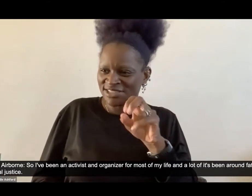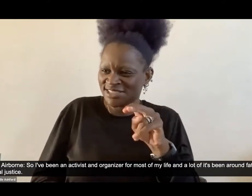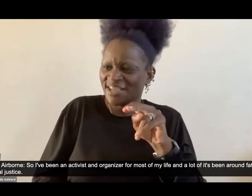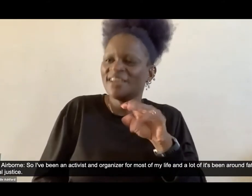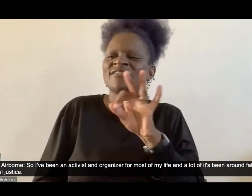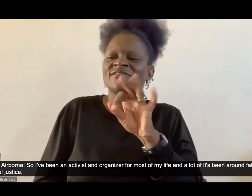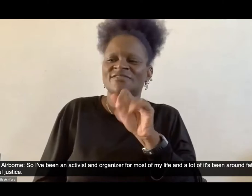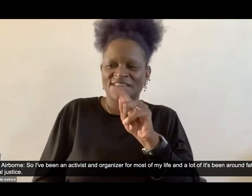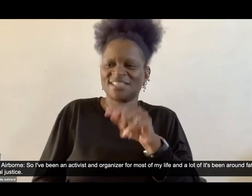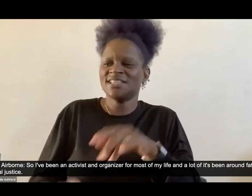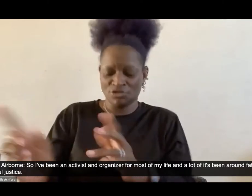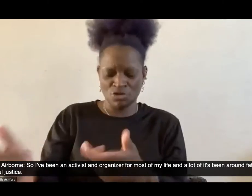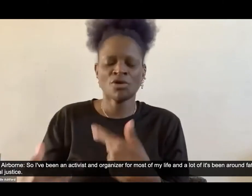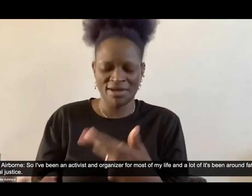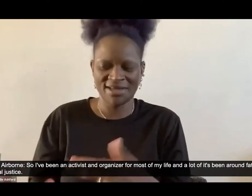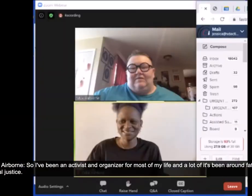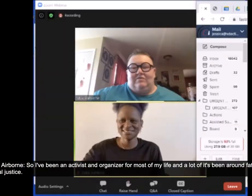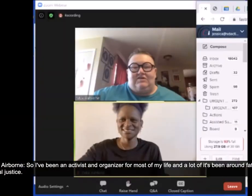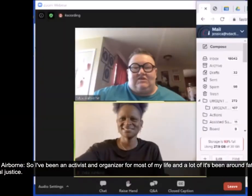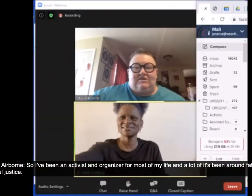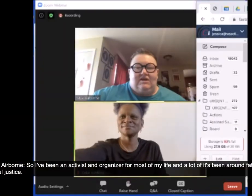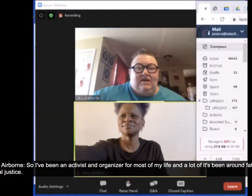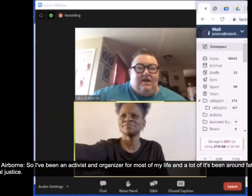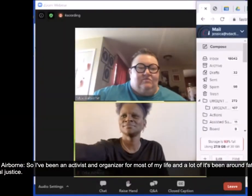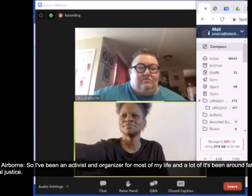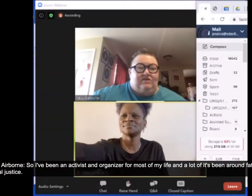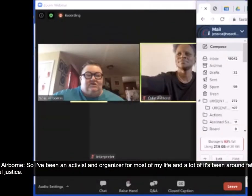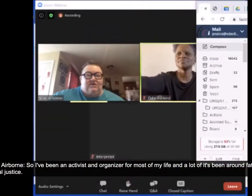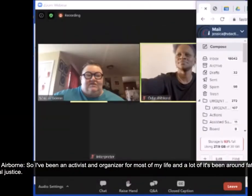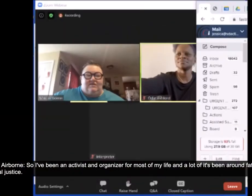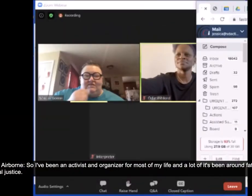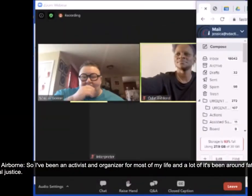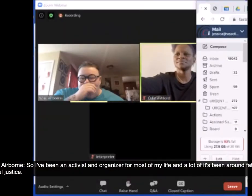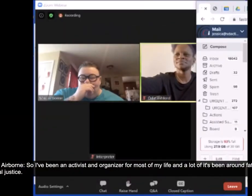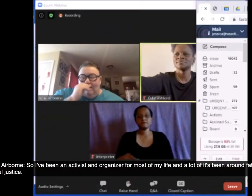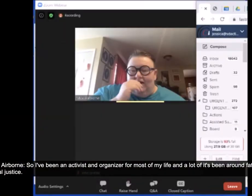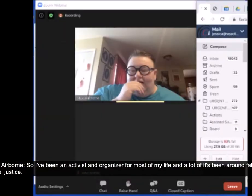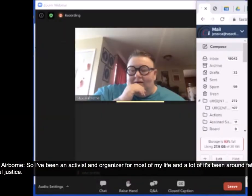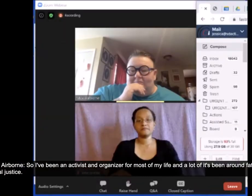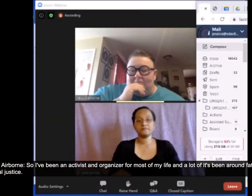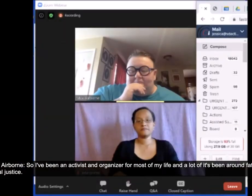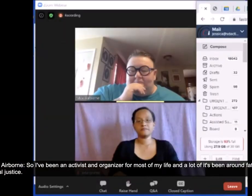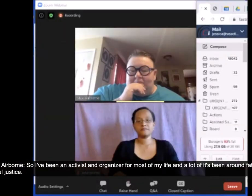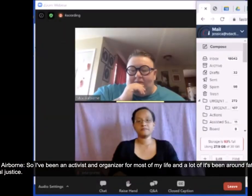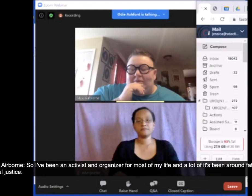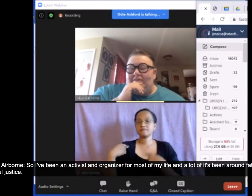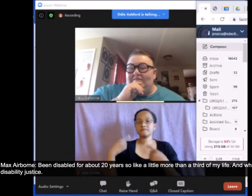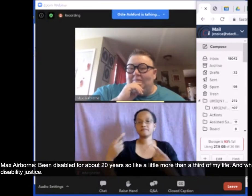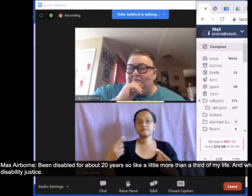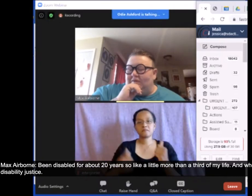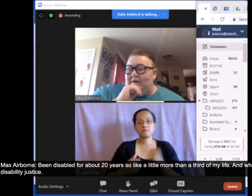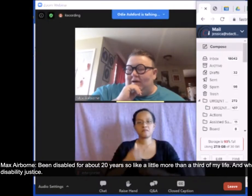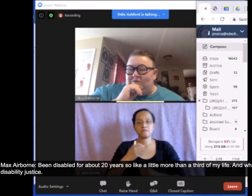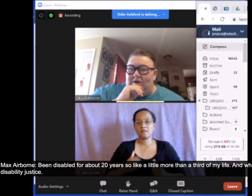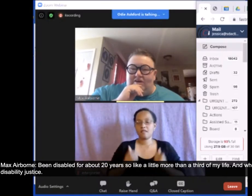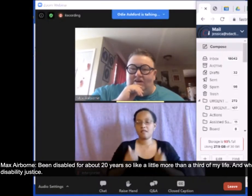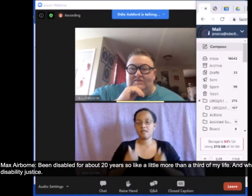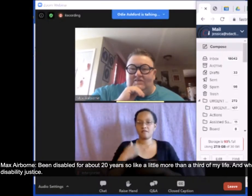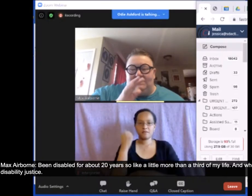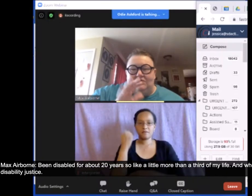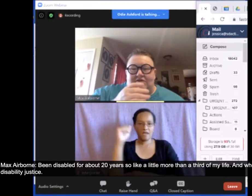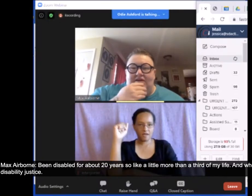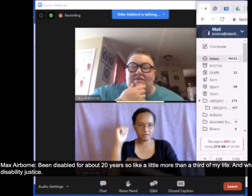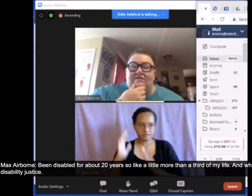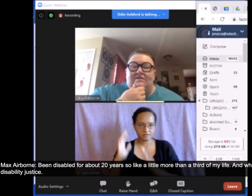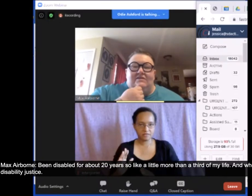for most of my life and a lot of it's been around liberation and racial justice um been disabled for about 20